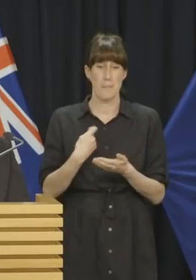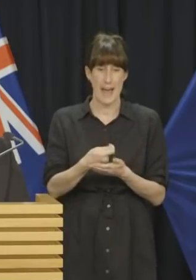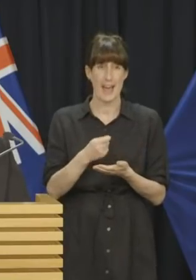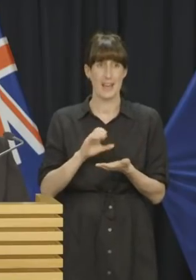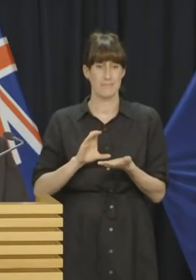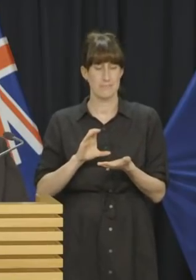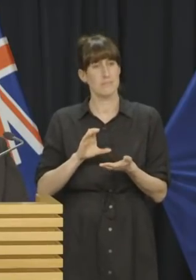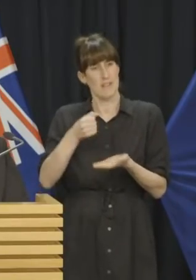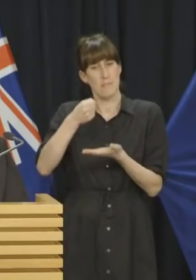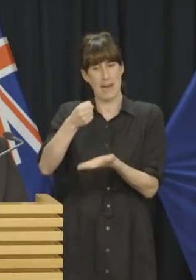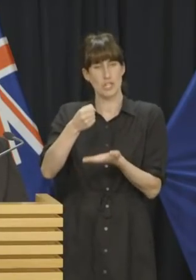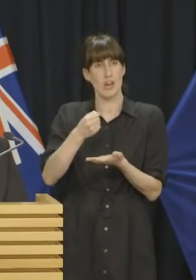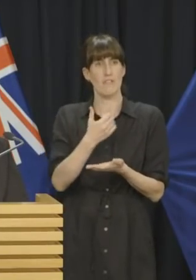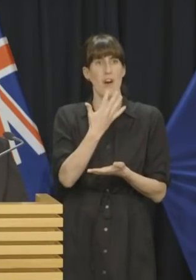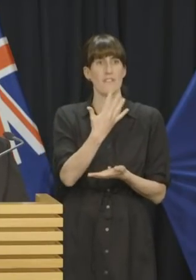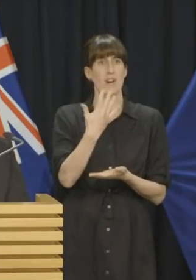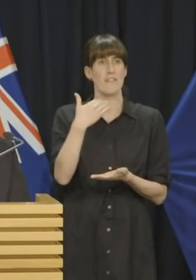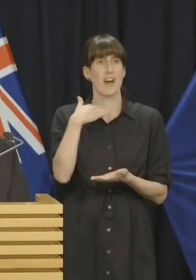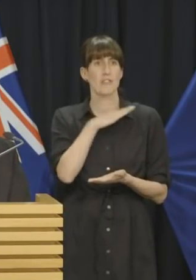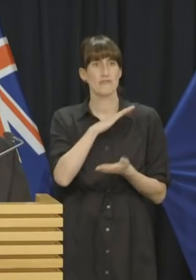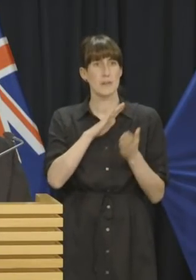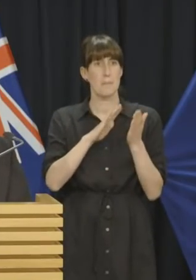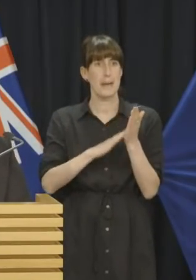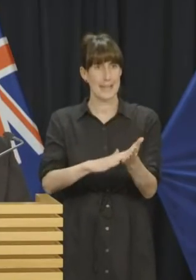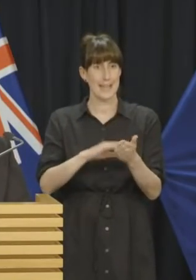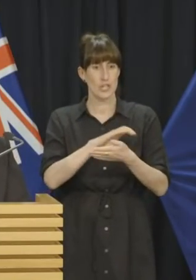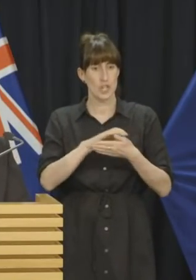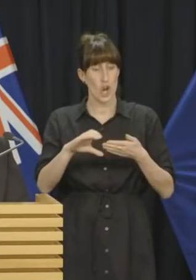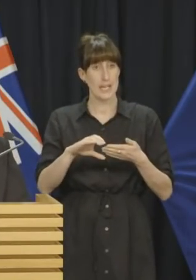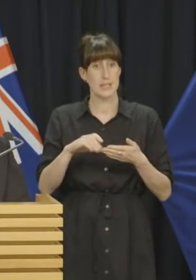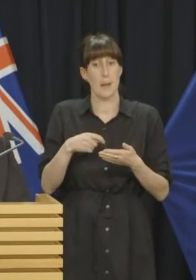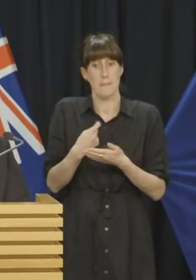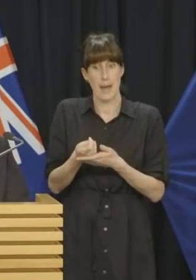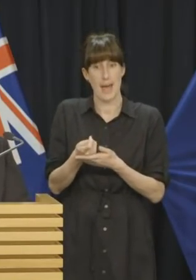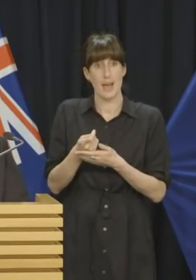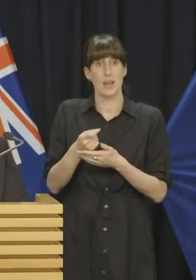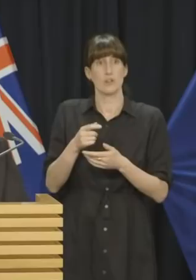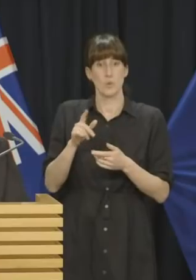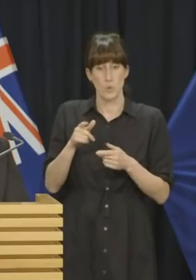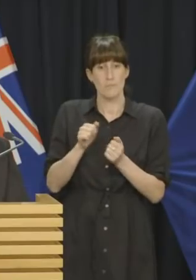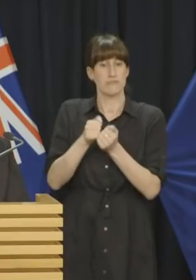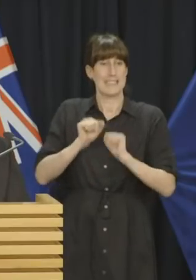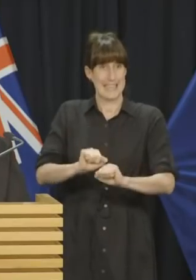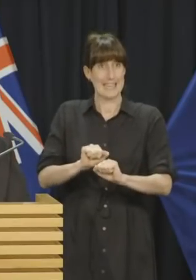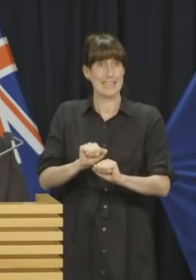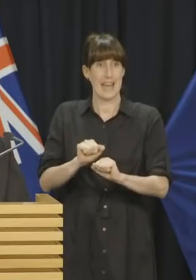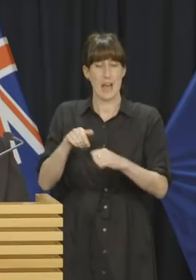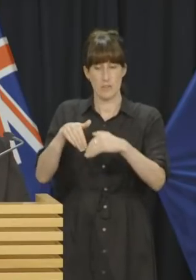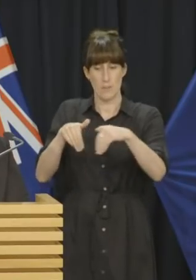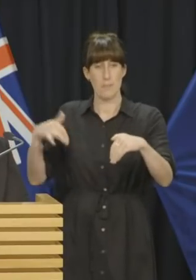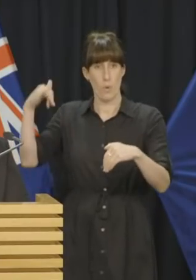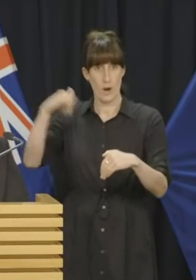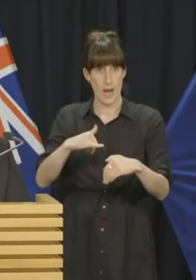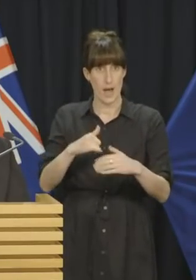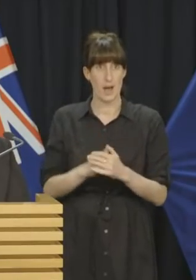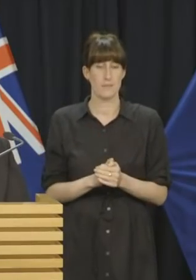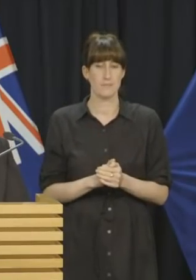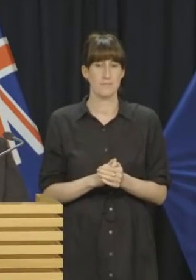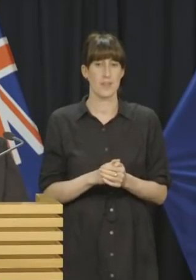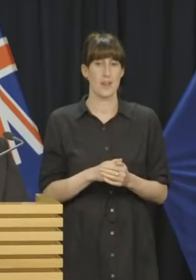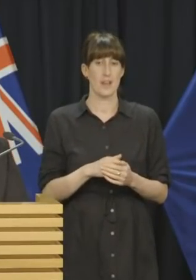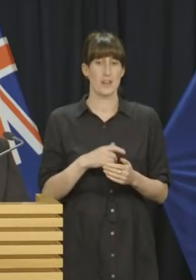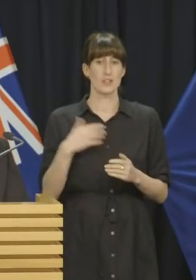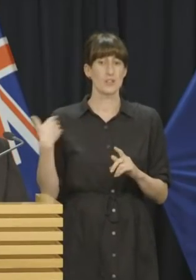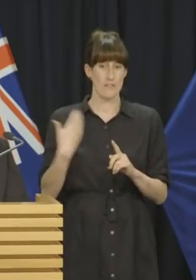maintain the tight border that is our managed isolation system. A total of $479 million has